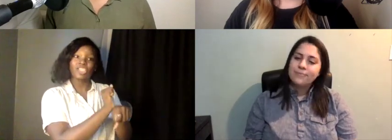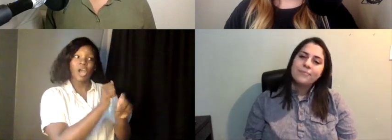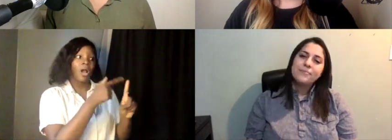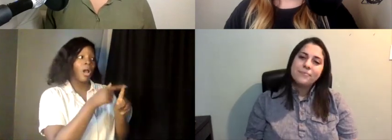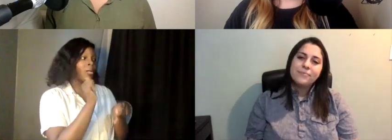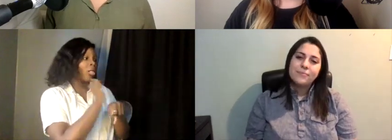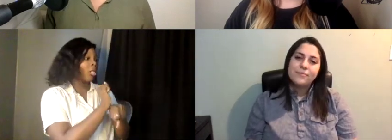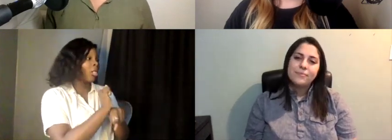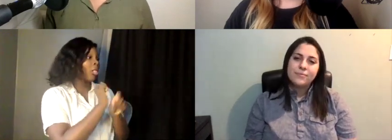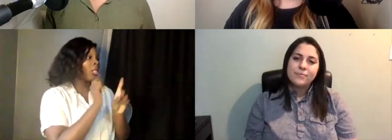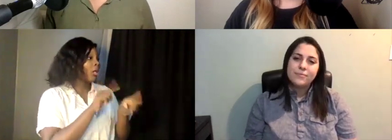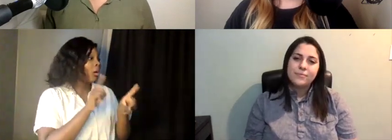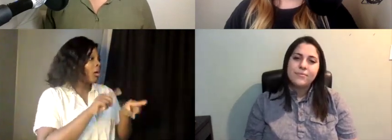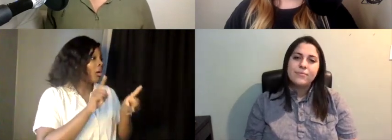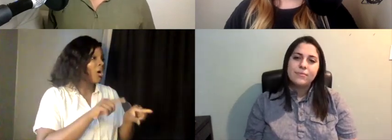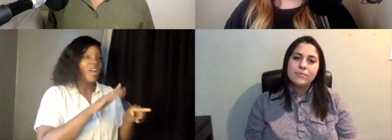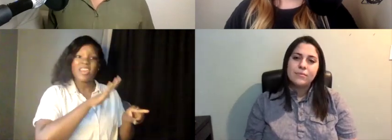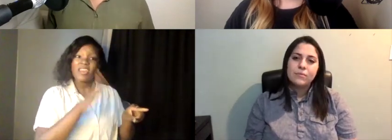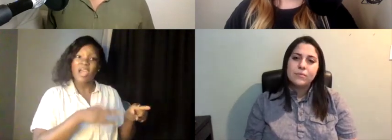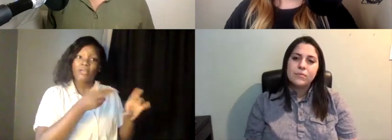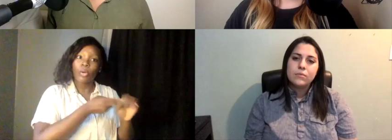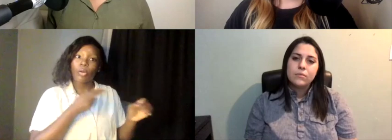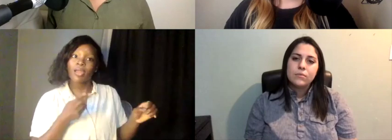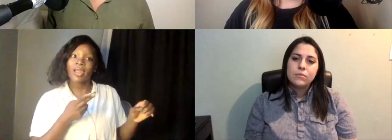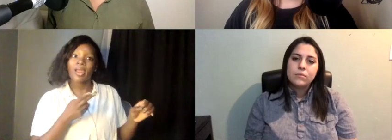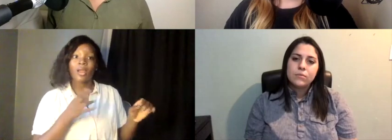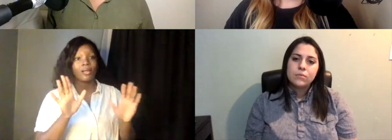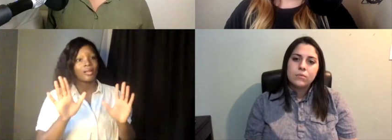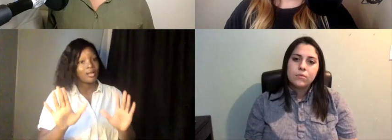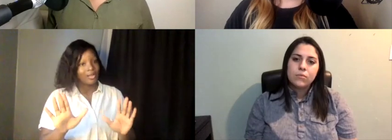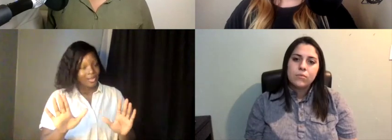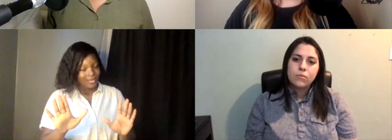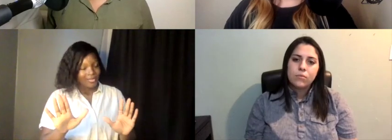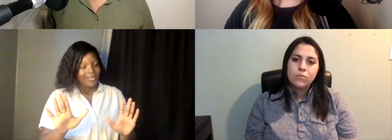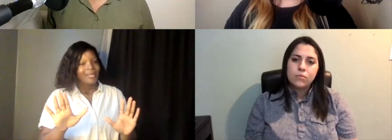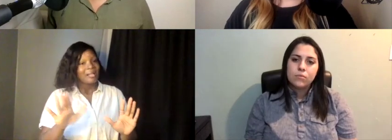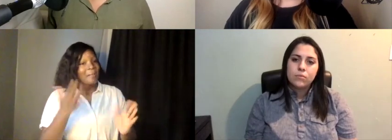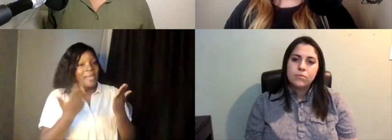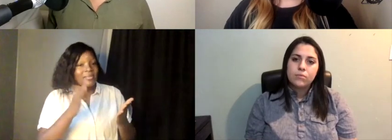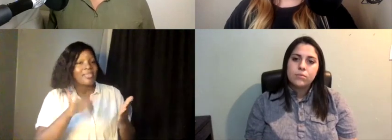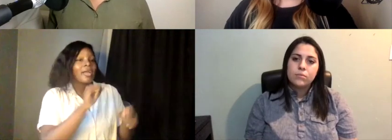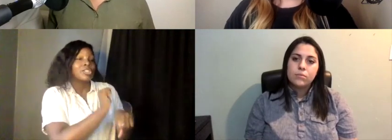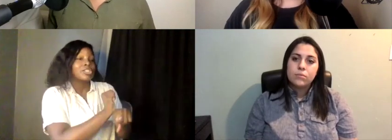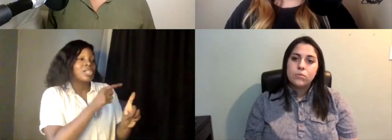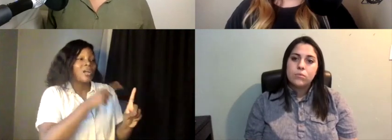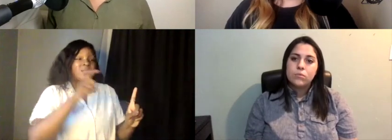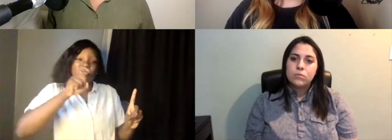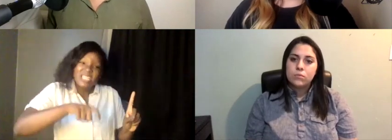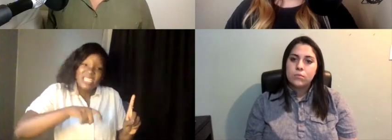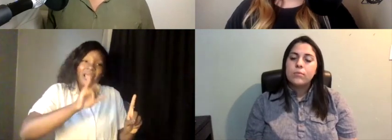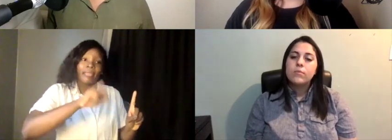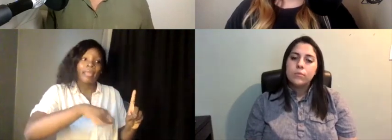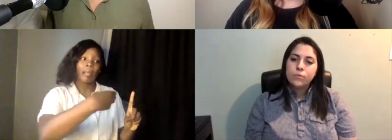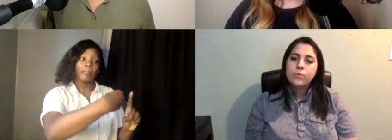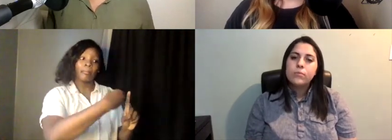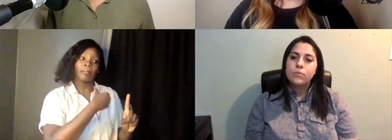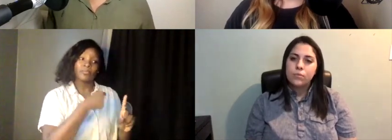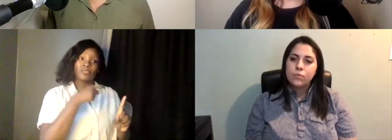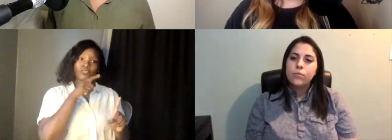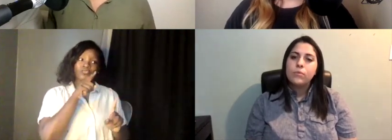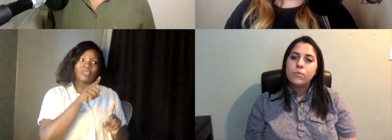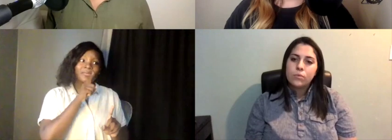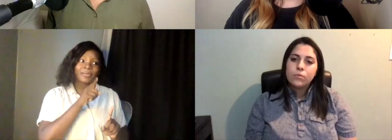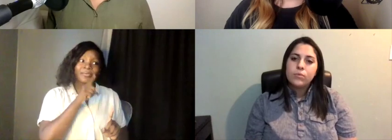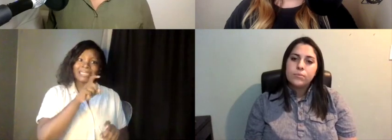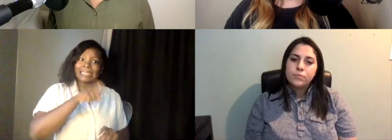a job that, like, you know, maybe like, you know, this job, you needed it, right? It was your bread and butter. Like, you definitely needed it to support